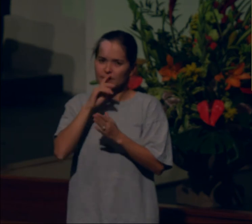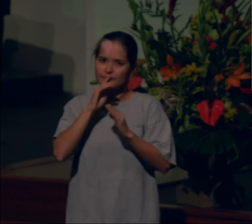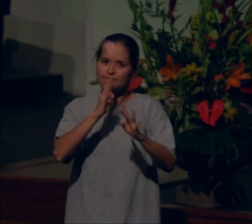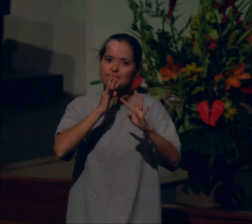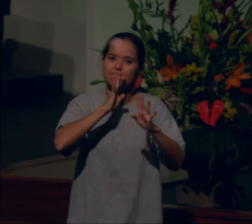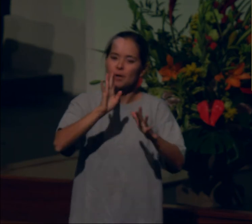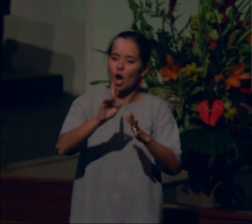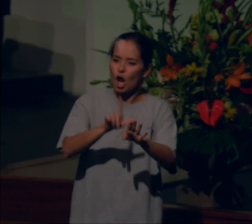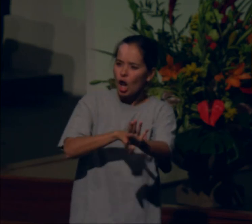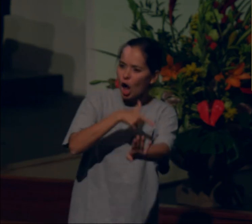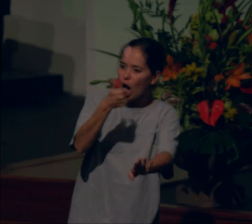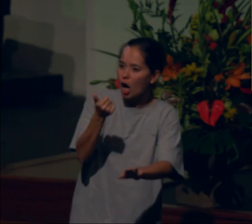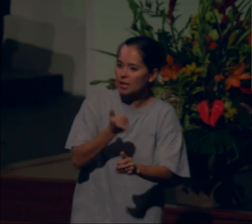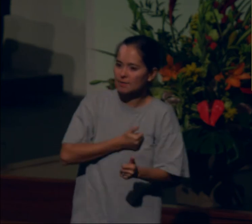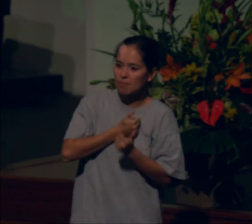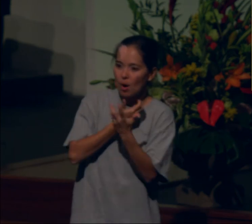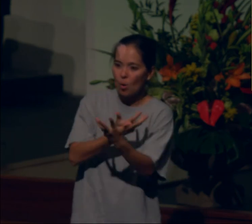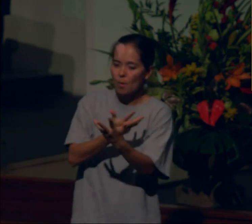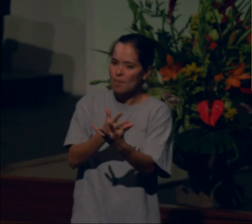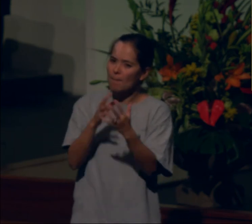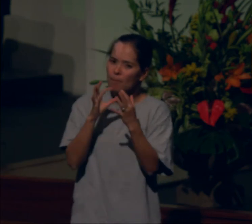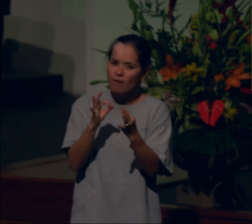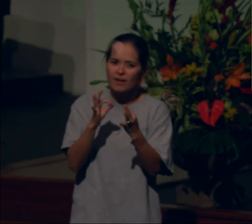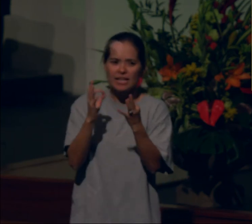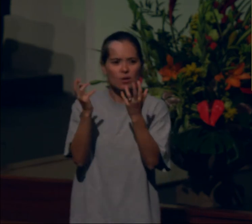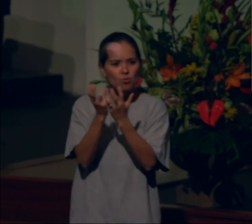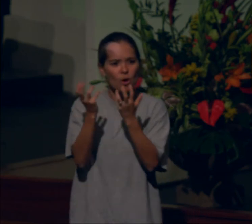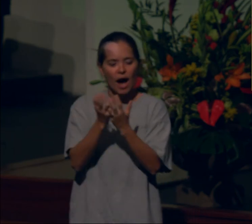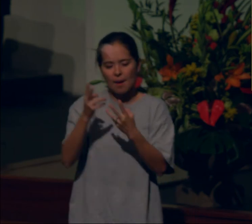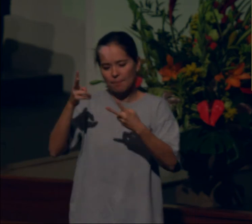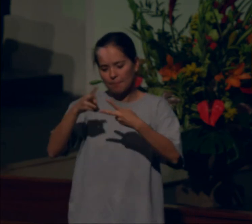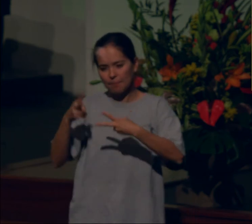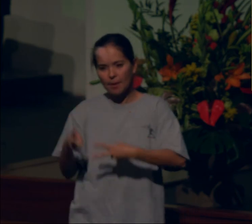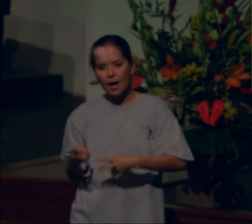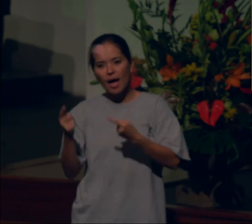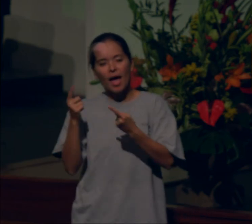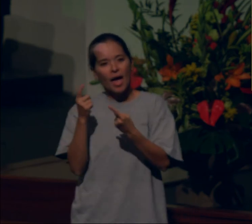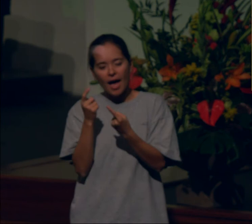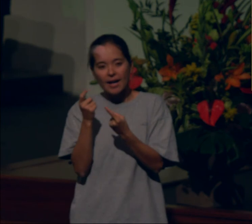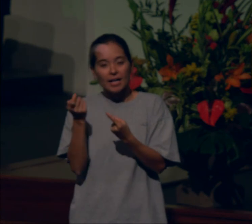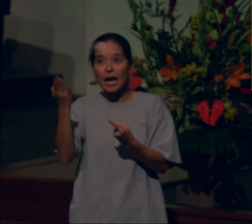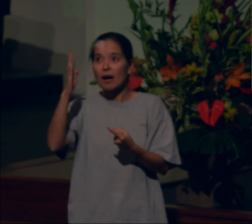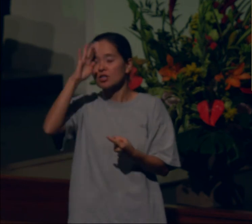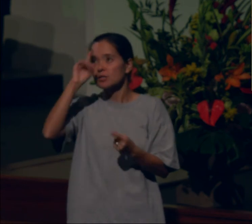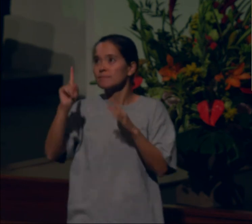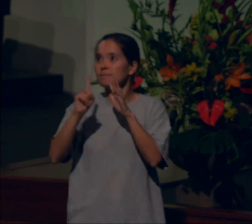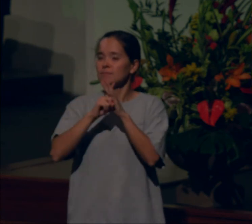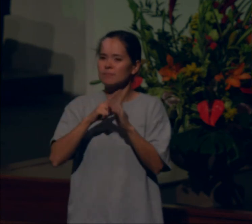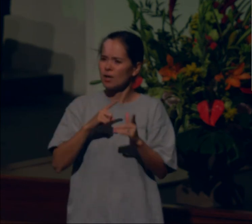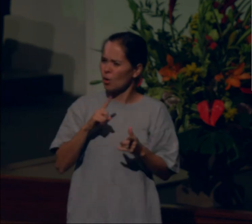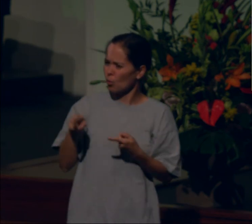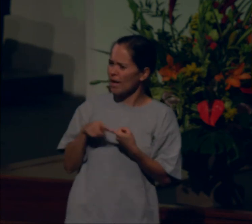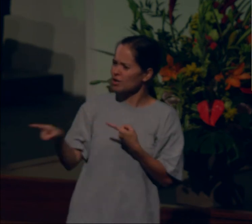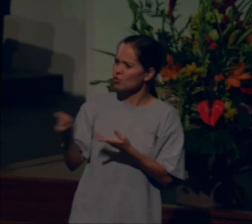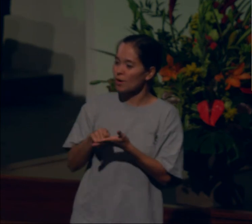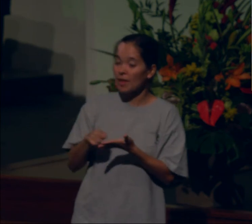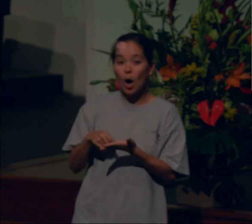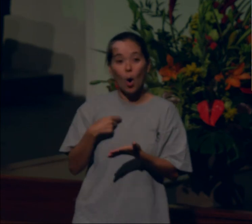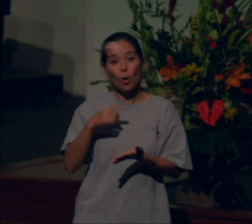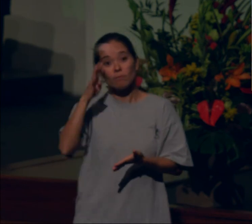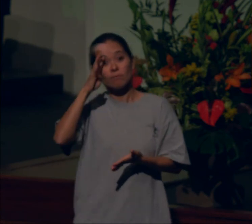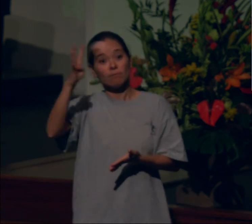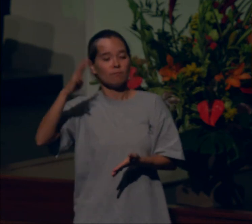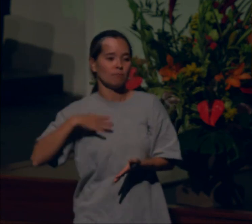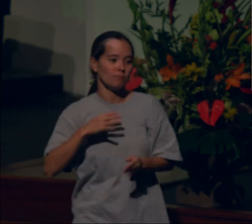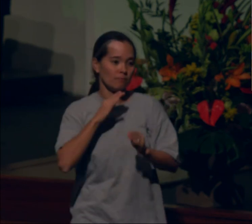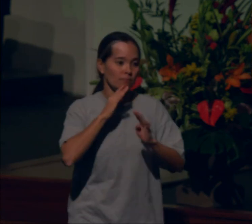poem, and it would be perfectly rhymed, and it would be prophesying over you, and God would just drop it in her spirit. And you'd say, when did you write that? I didn't. God just gave it to me.